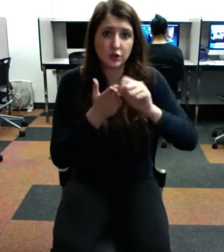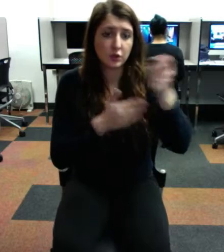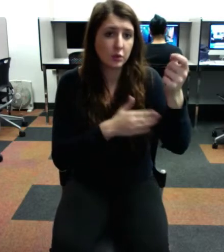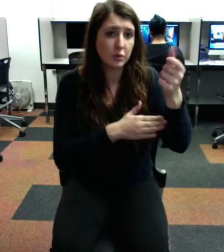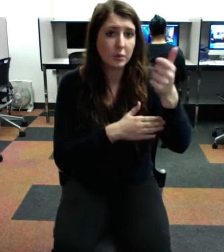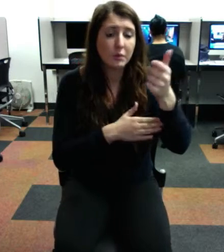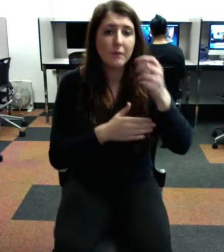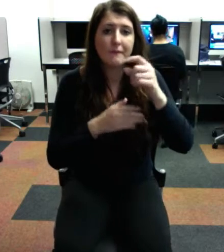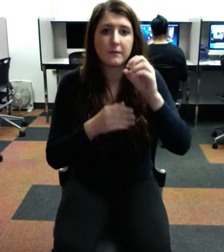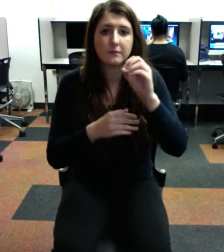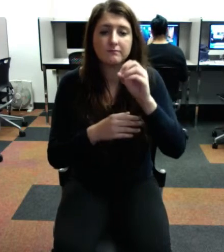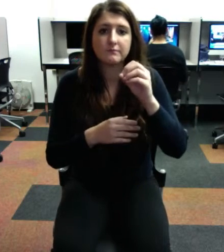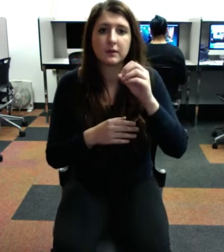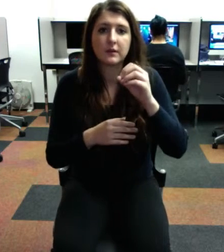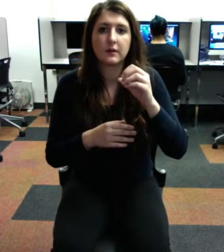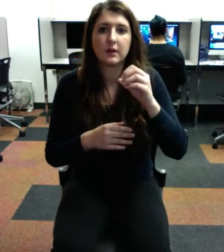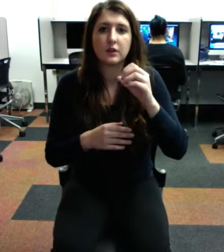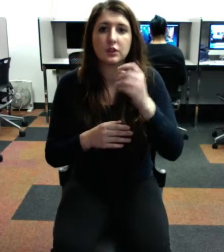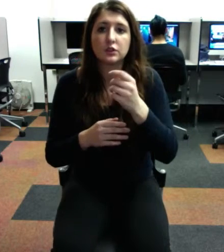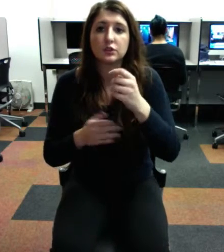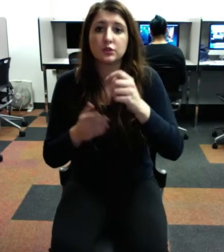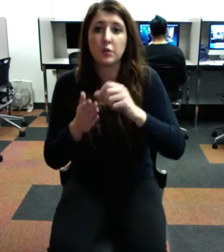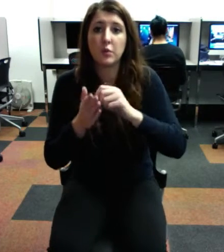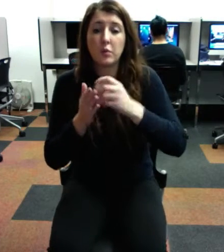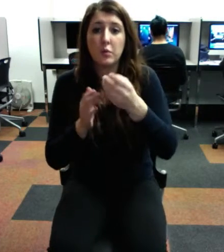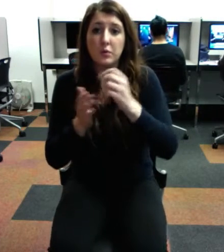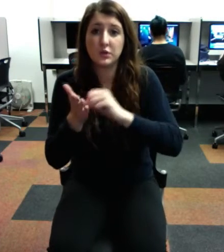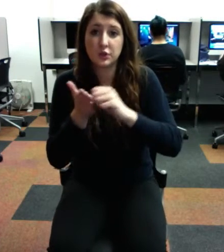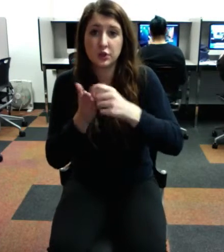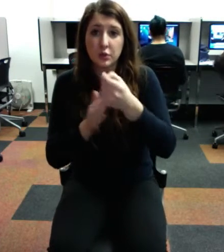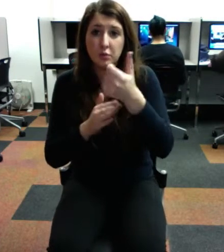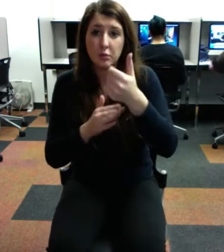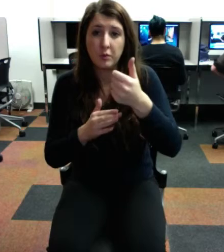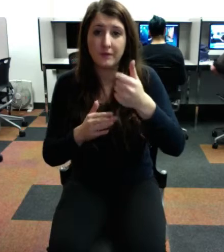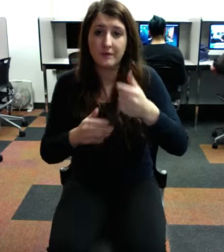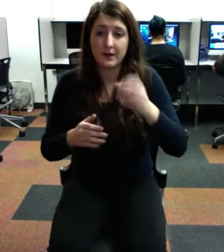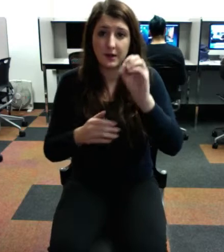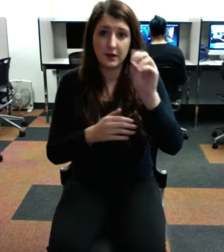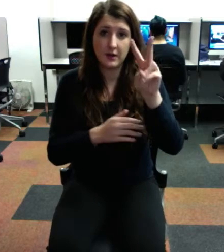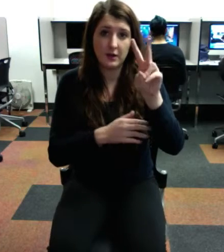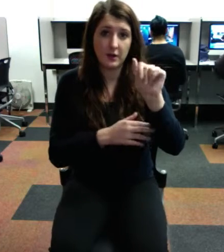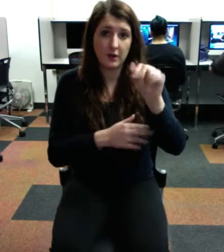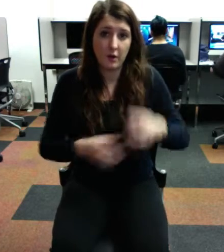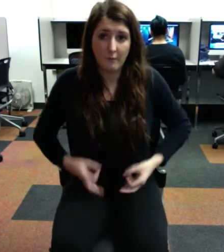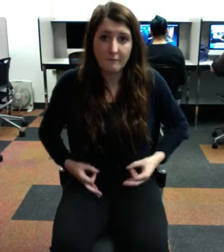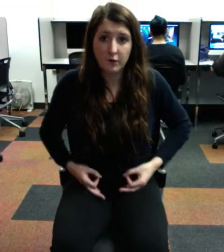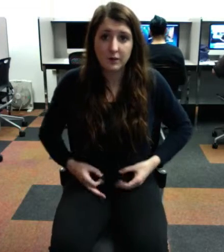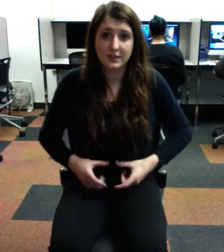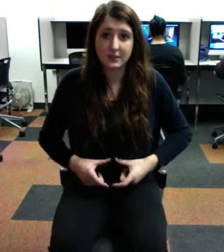ovaries, fallopian tubes, and uterus. It is now possible to understand the medical